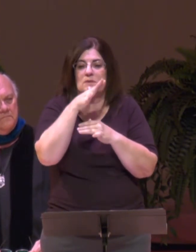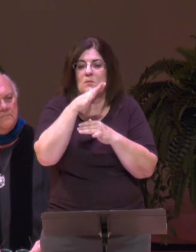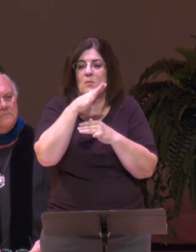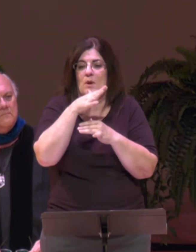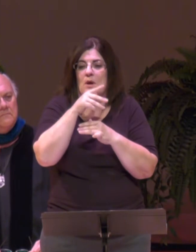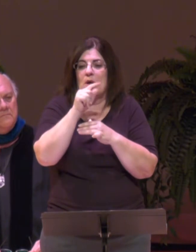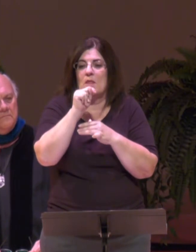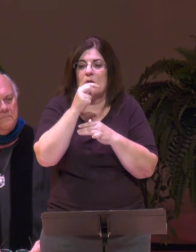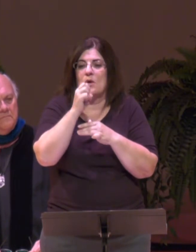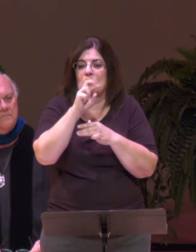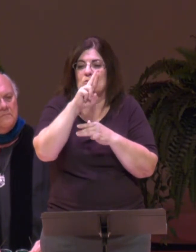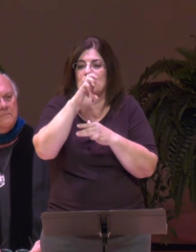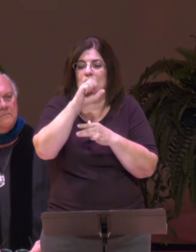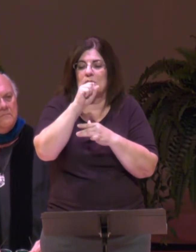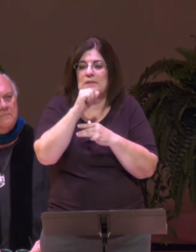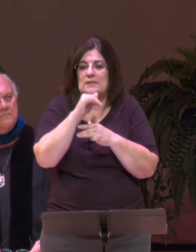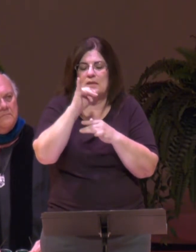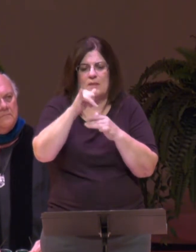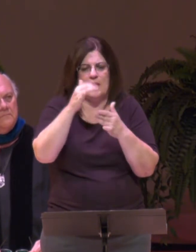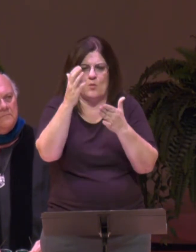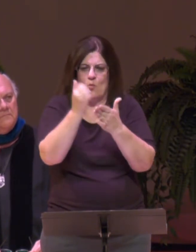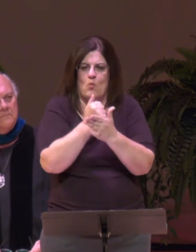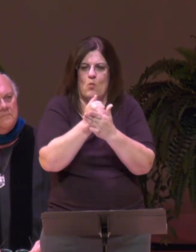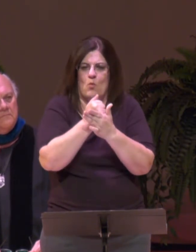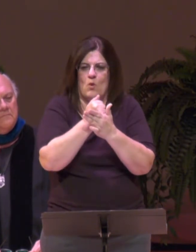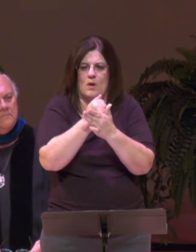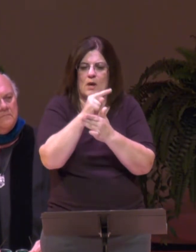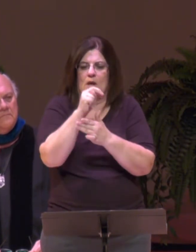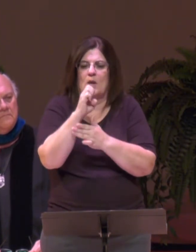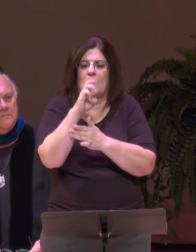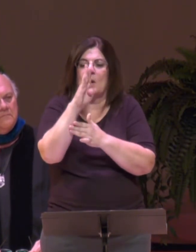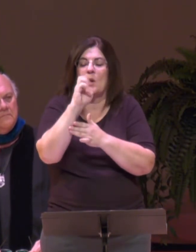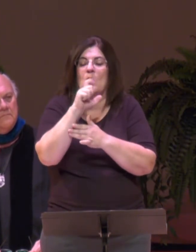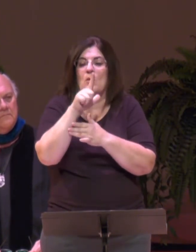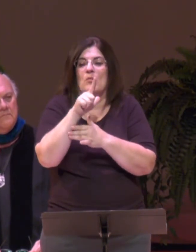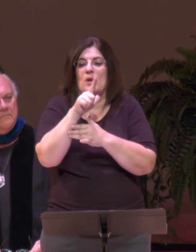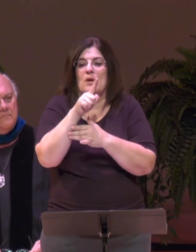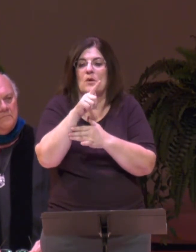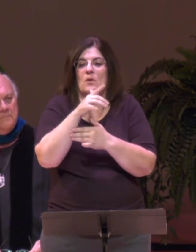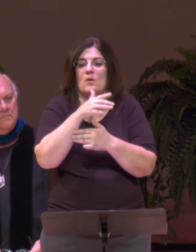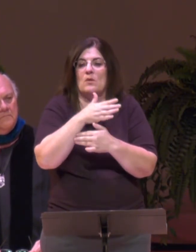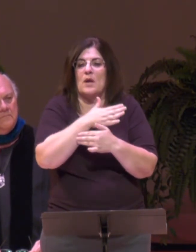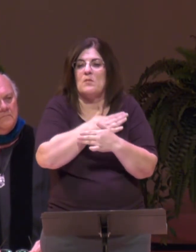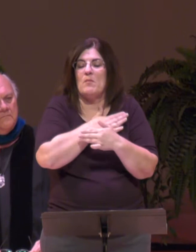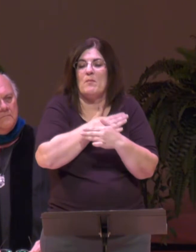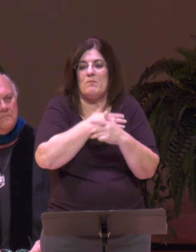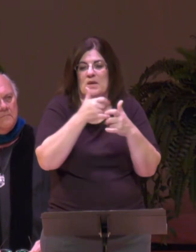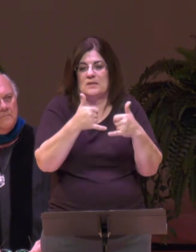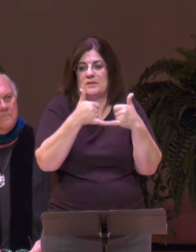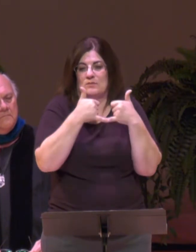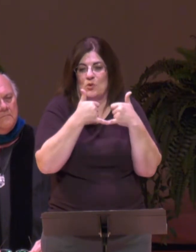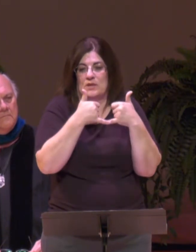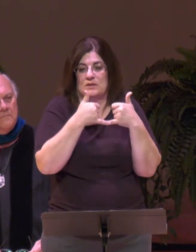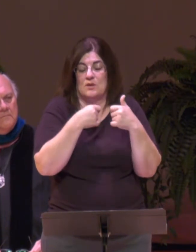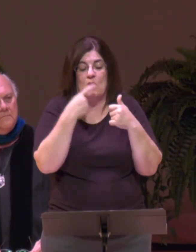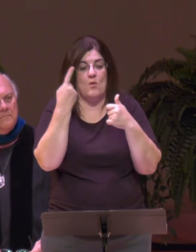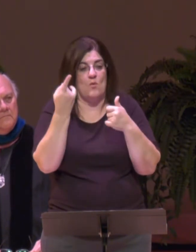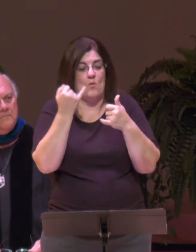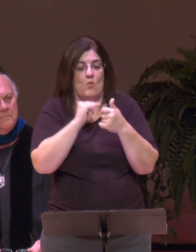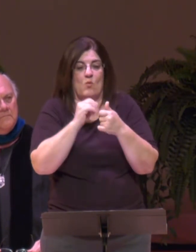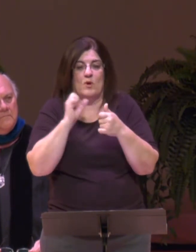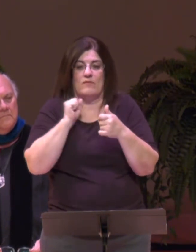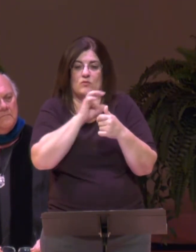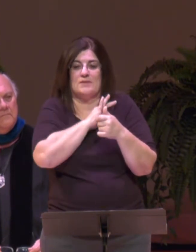1979. In fact, one of our former political science professors, Dr. Marianne LaFleur, met Mother Teresa in India in the